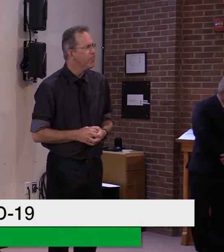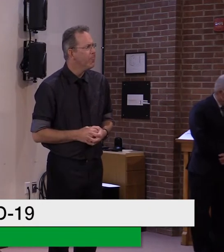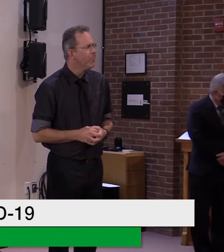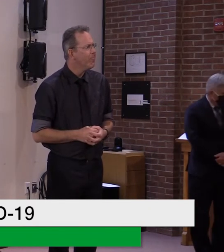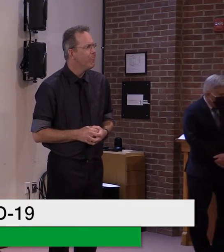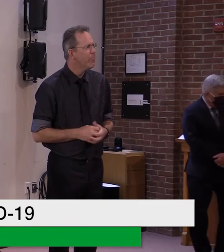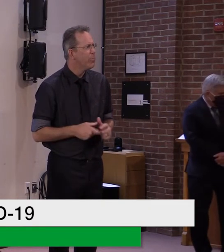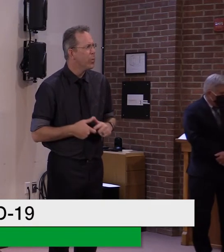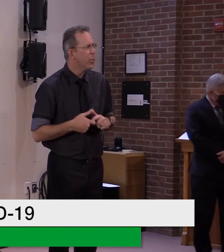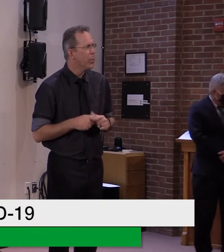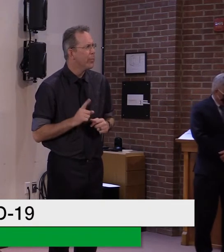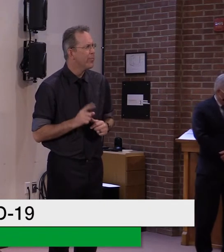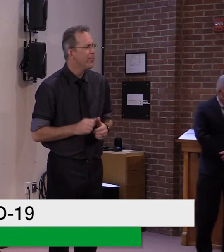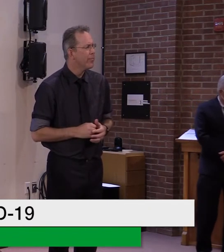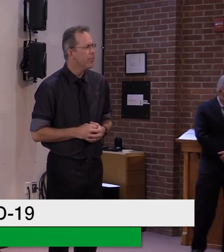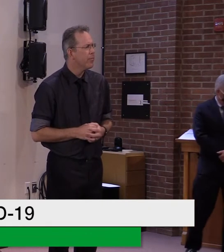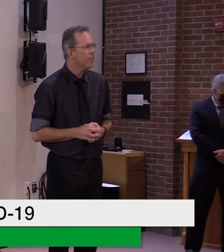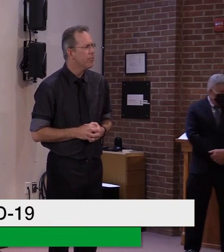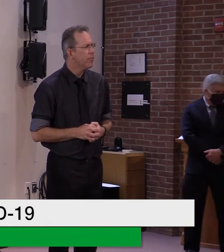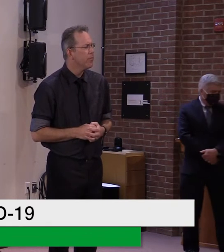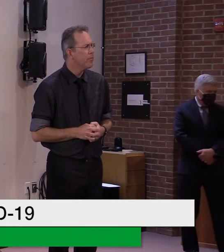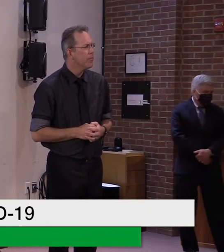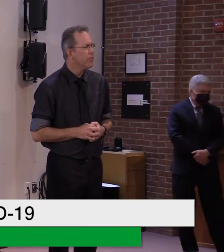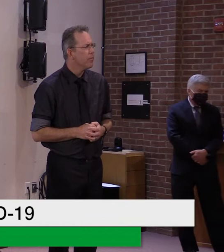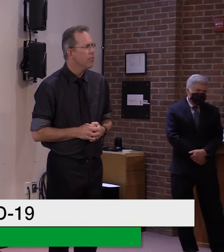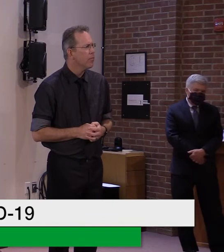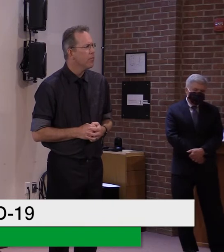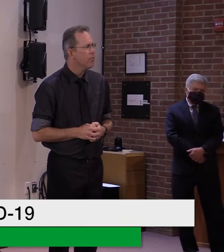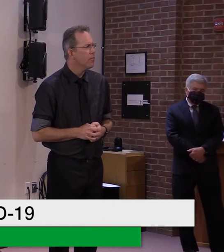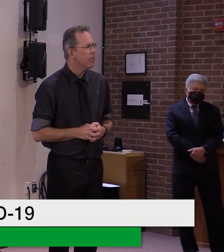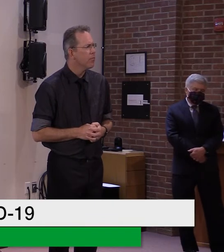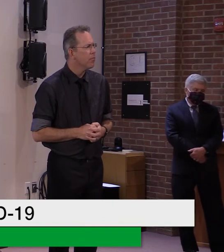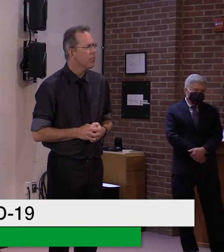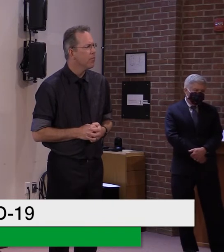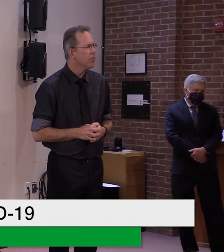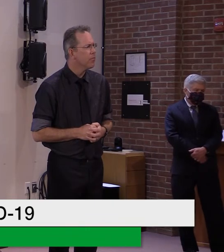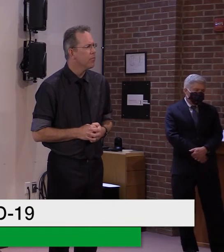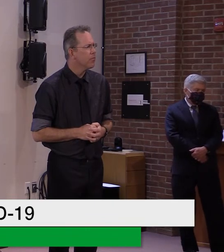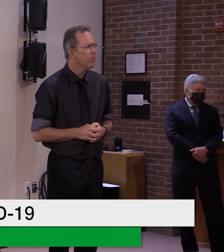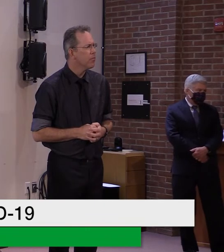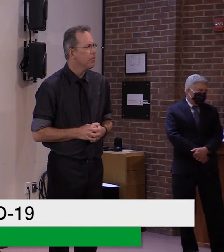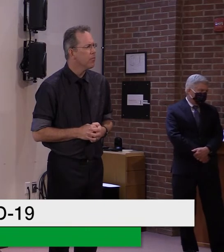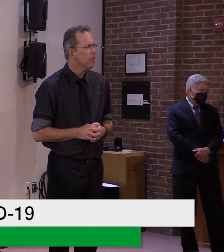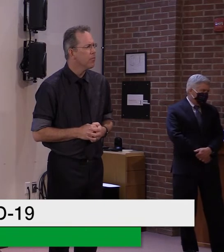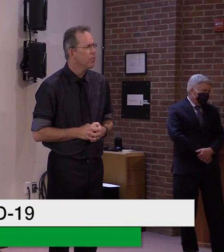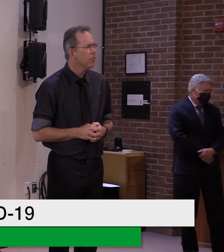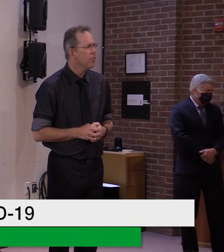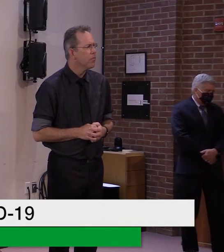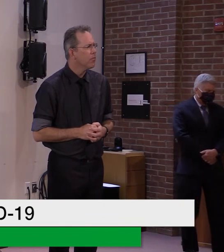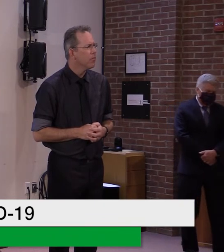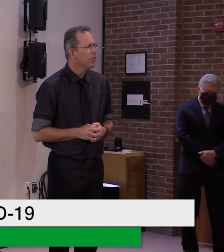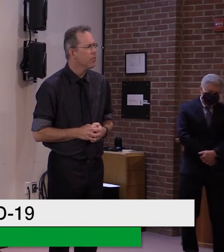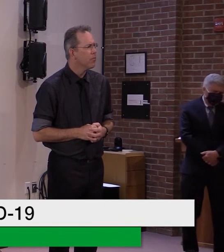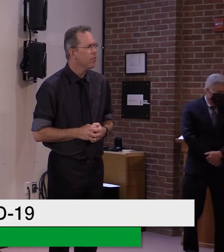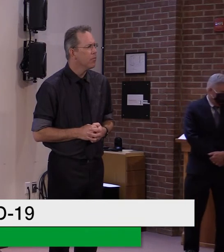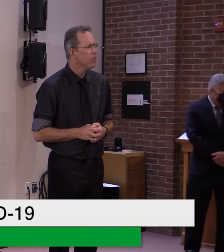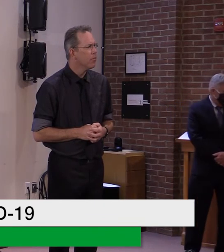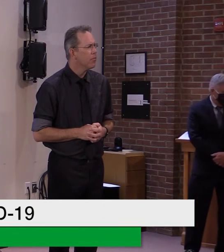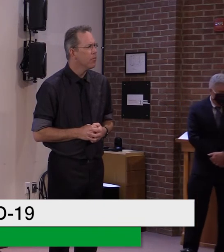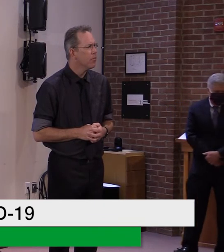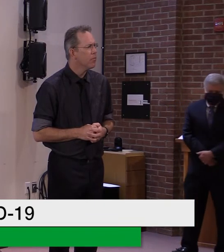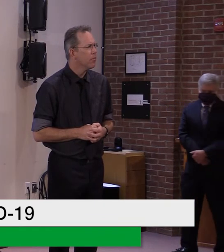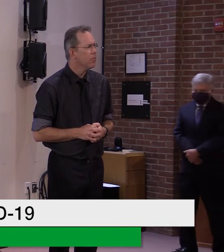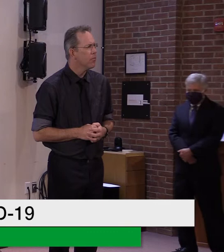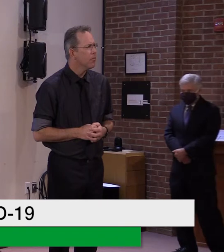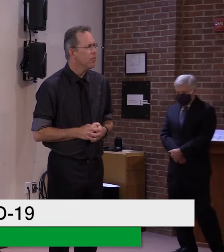weekly unemployment data has been going after claims have been going up even before the seasonal variations that the government mentioned